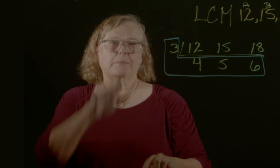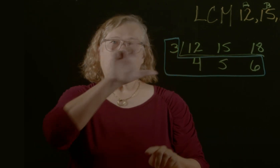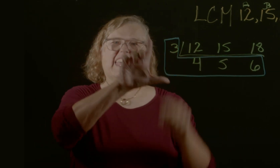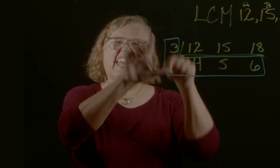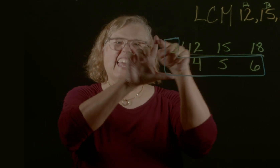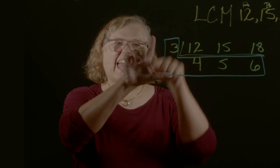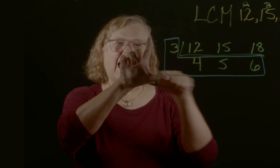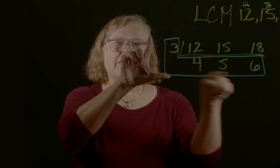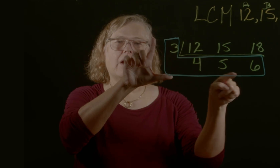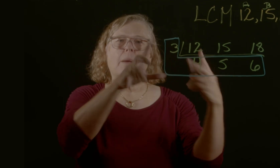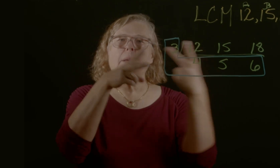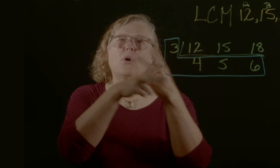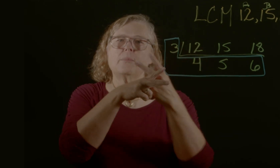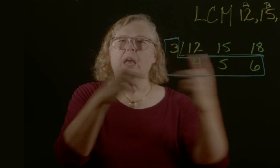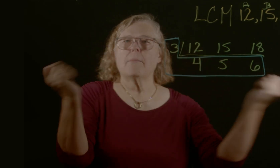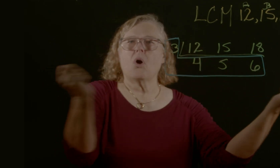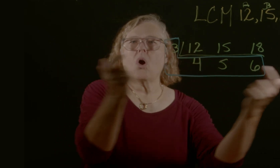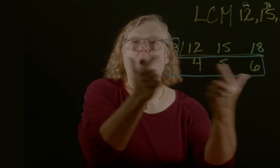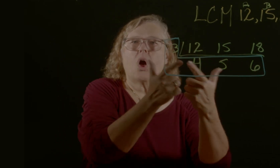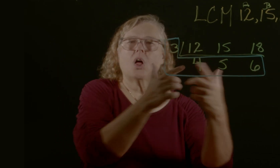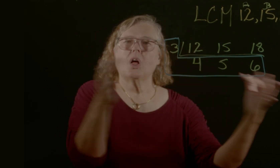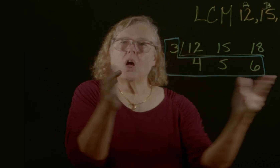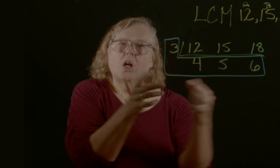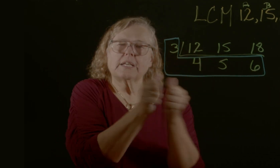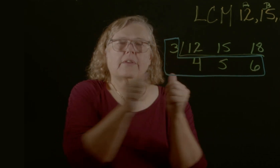Here's that L. Now we're just going to multiply them all together.